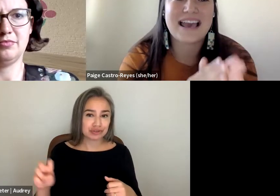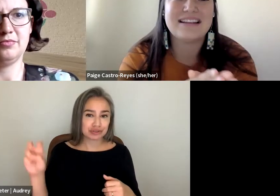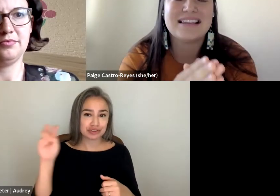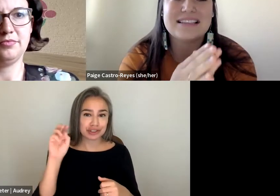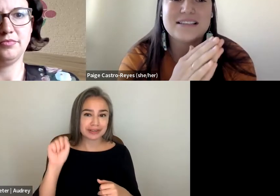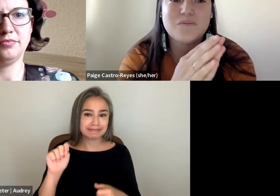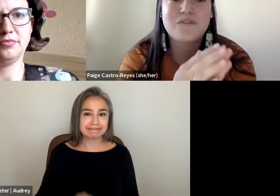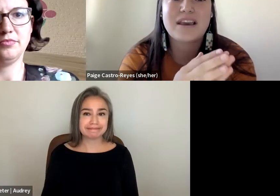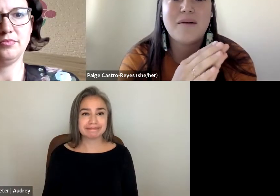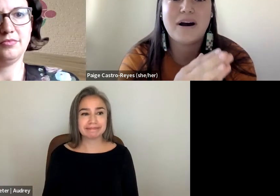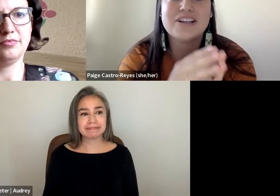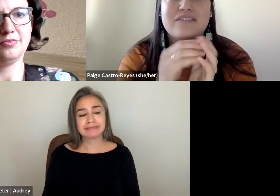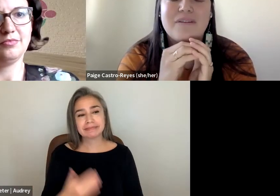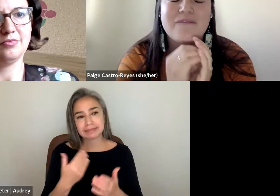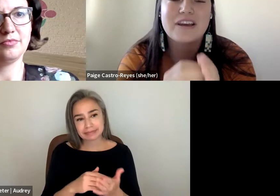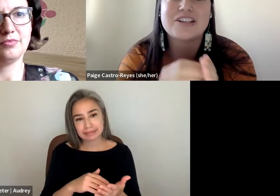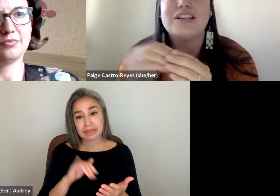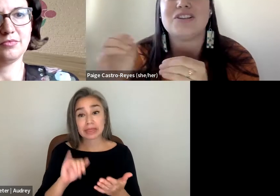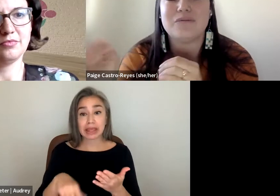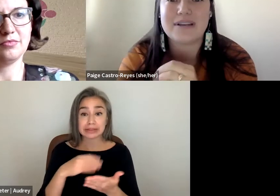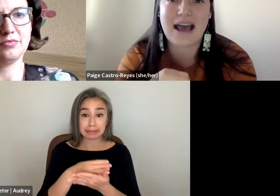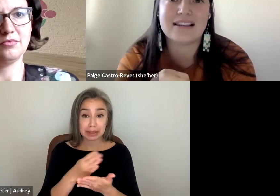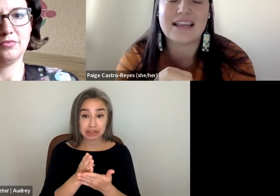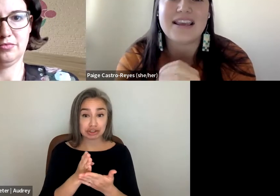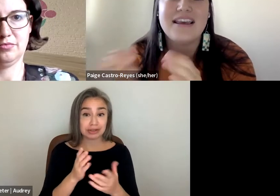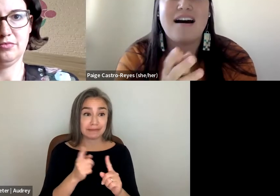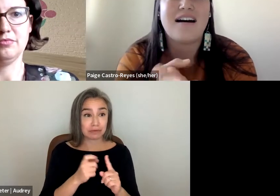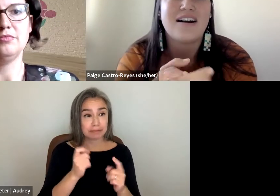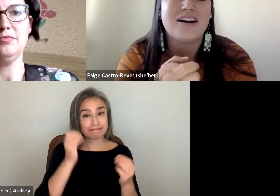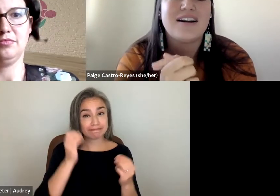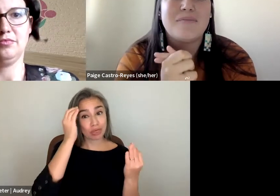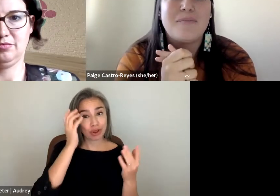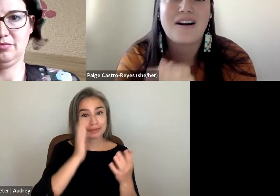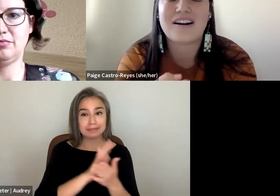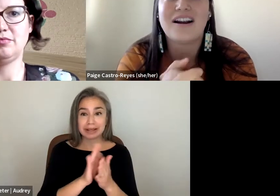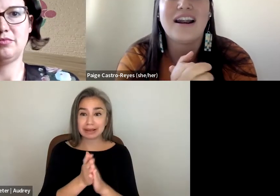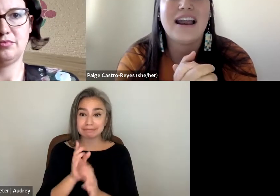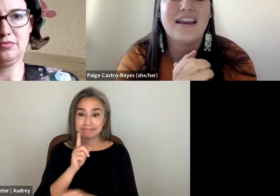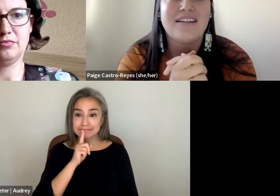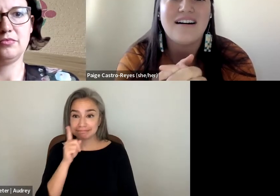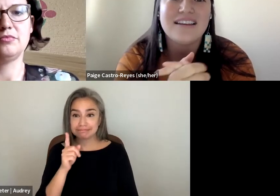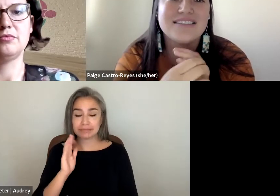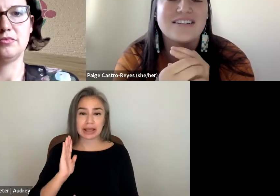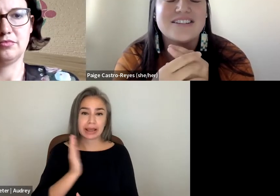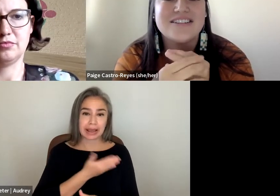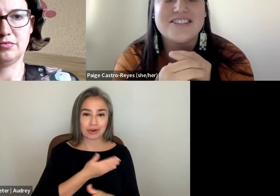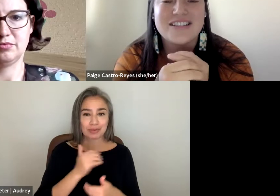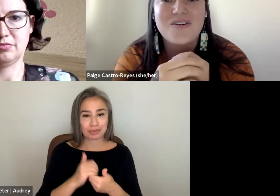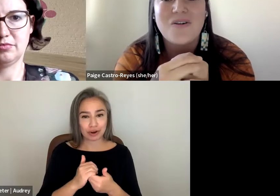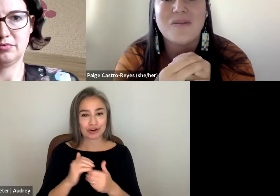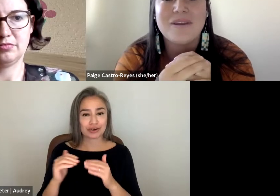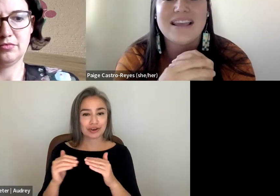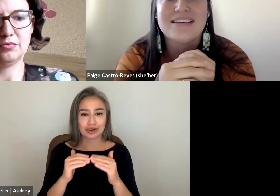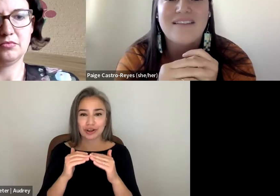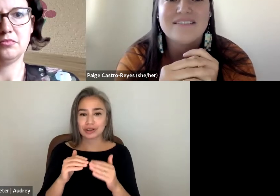so again, this is moving a budget from fiction to reality. Our partner and colleague, Dr.